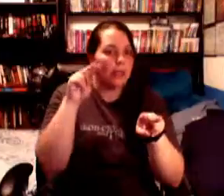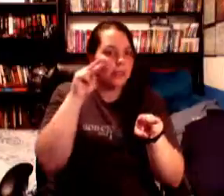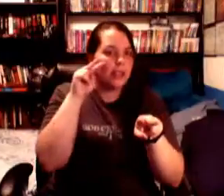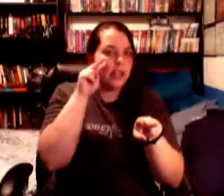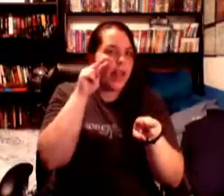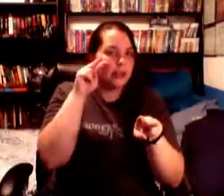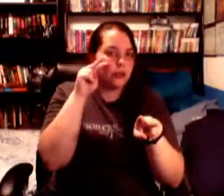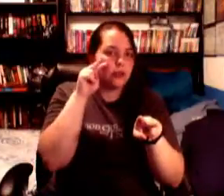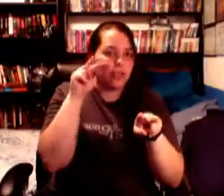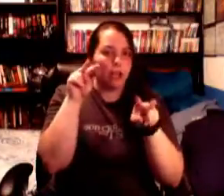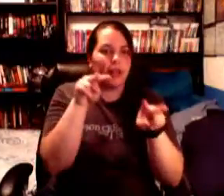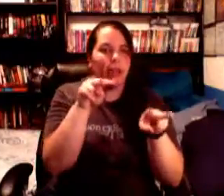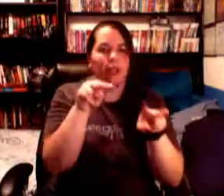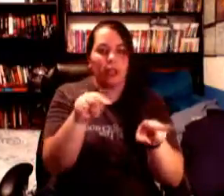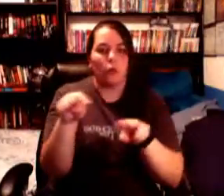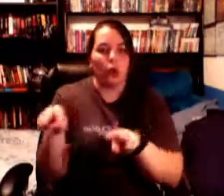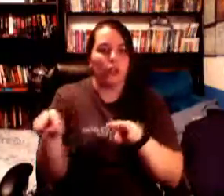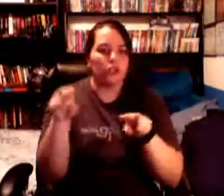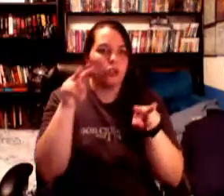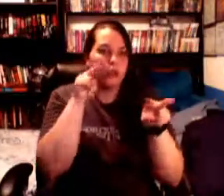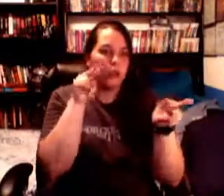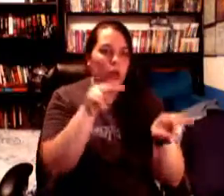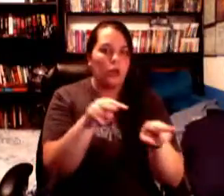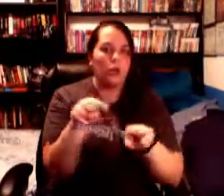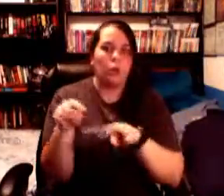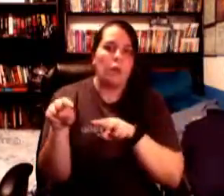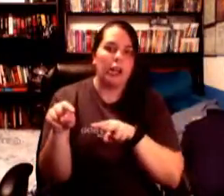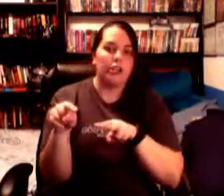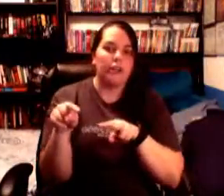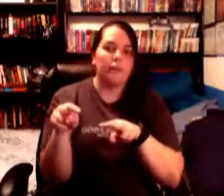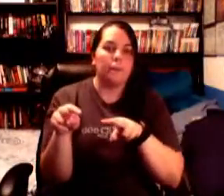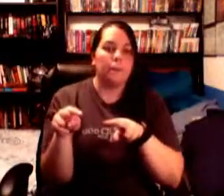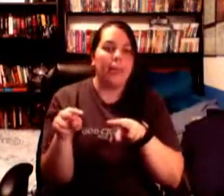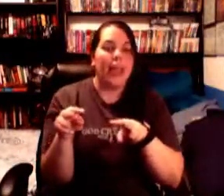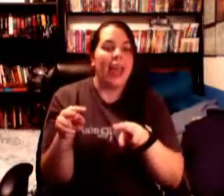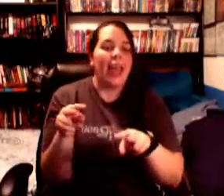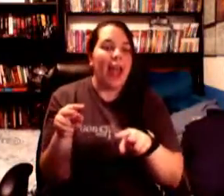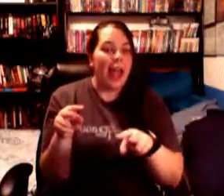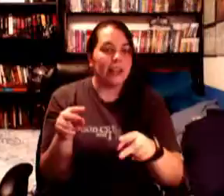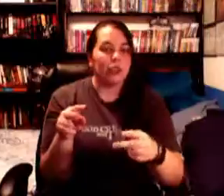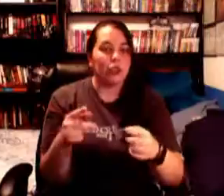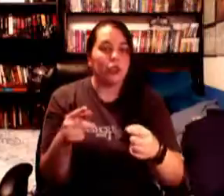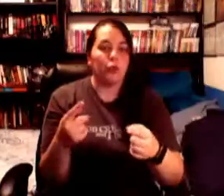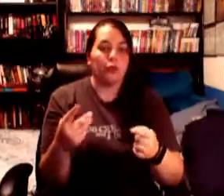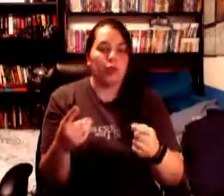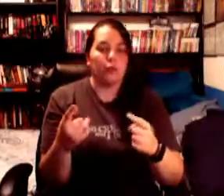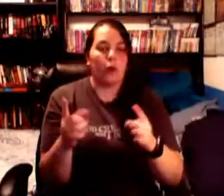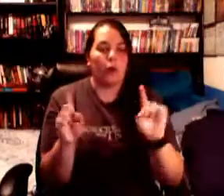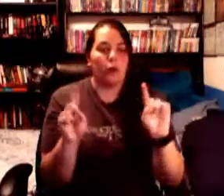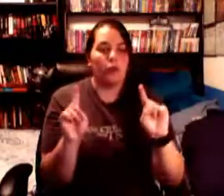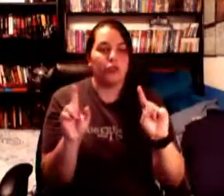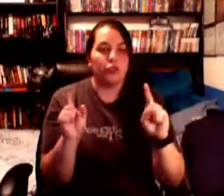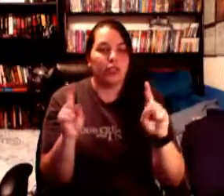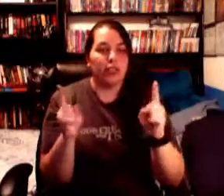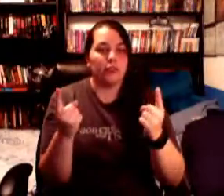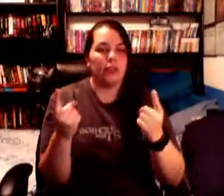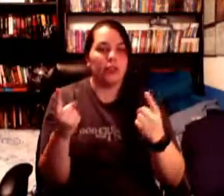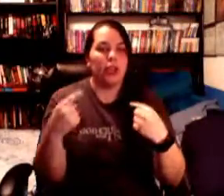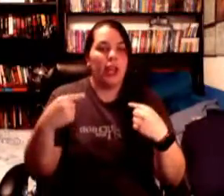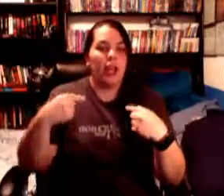eyes. And so it's going to come down and like watch. Watching. As, we're going to do the sign for while. So it's your index fingers. And